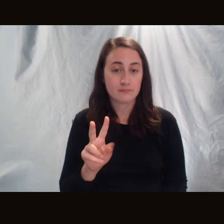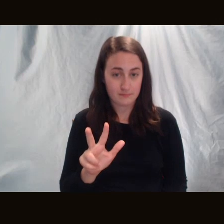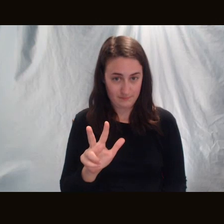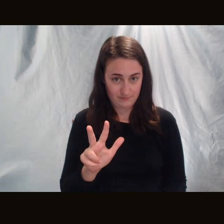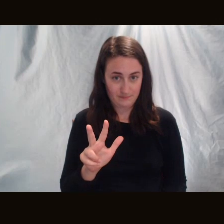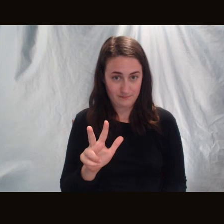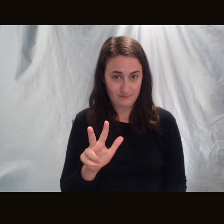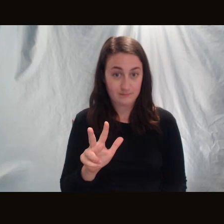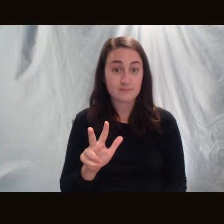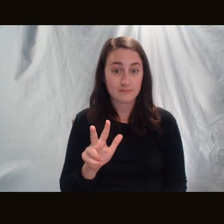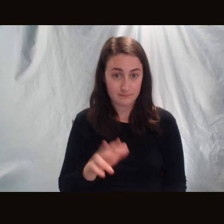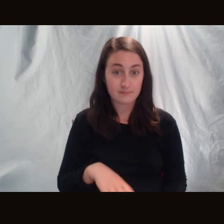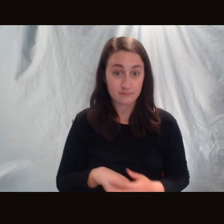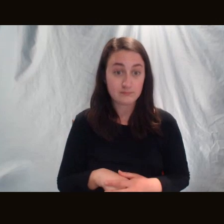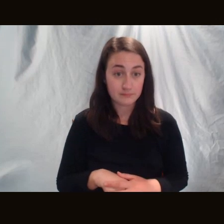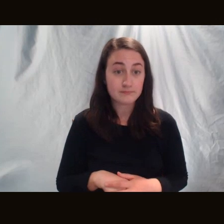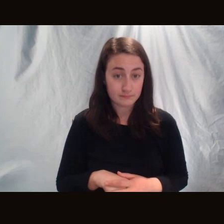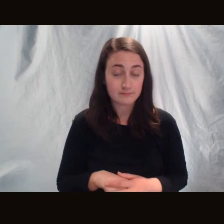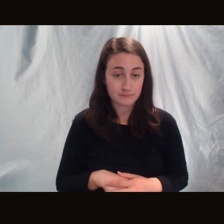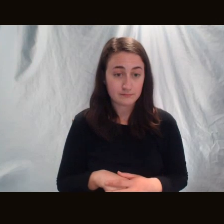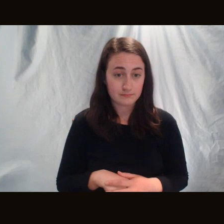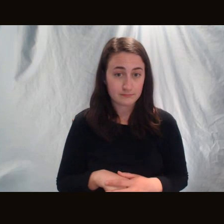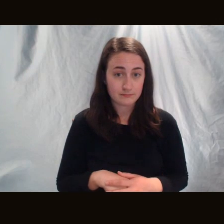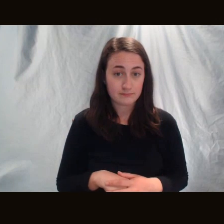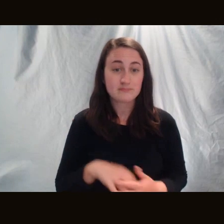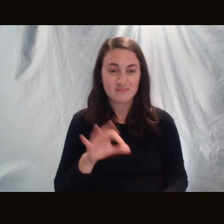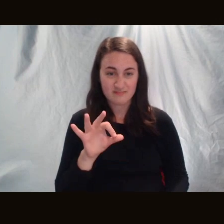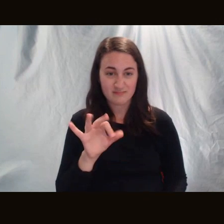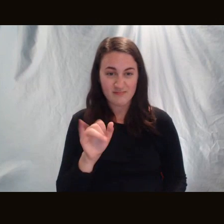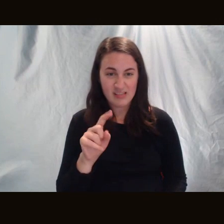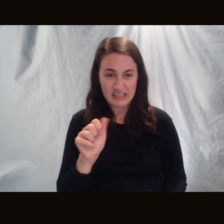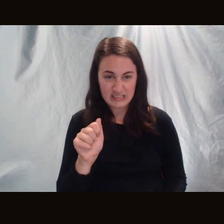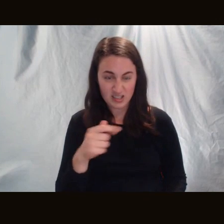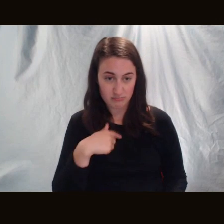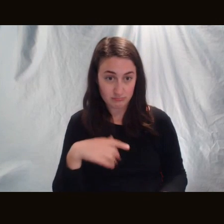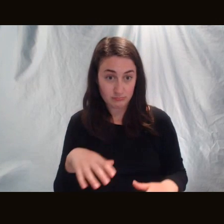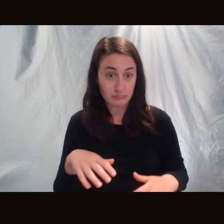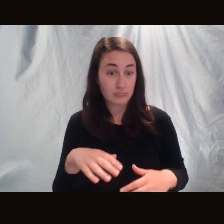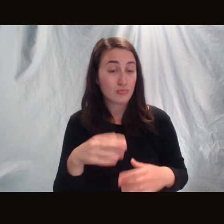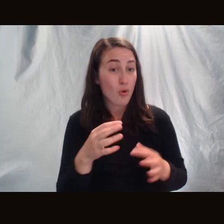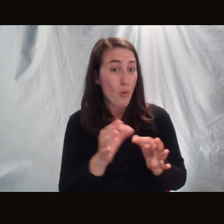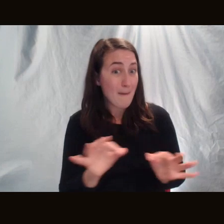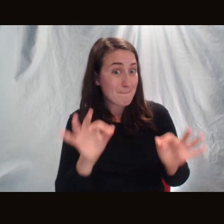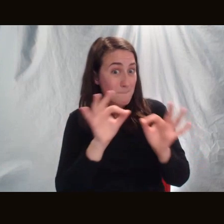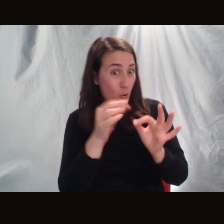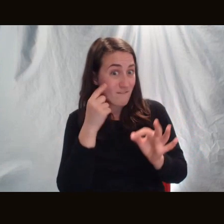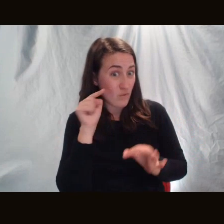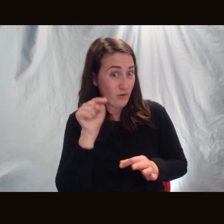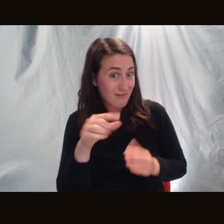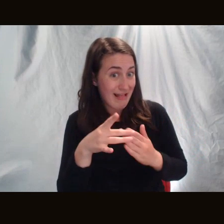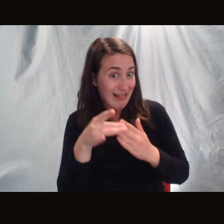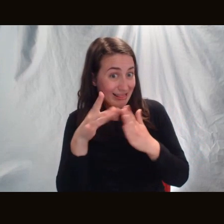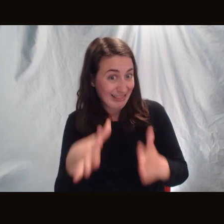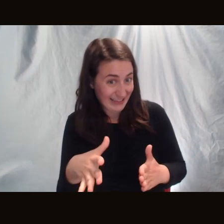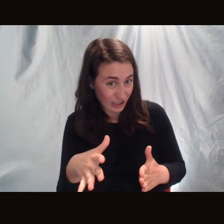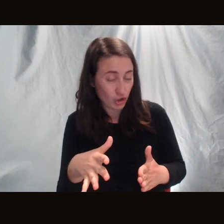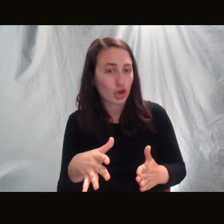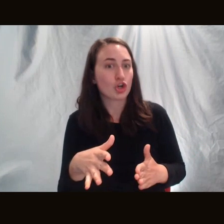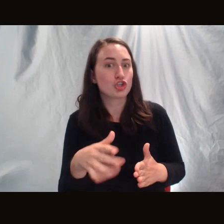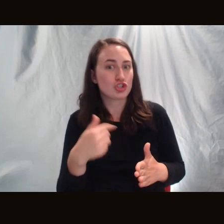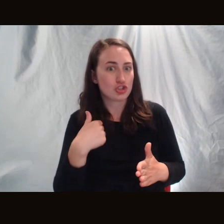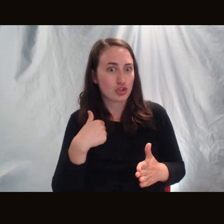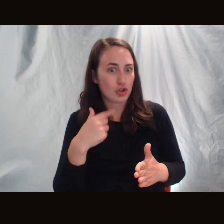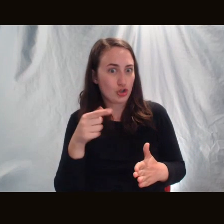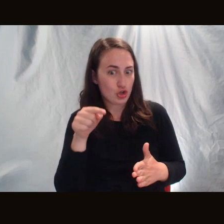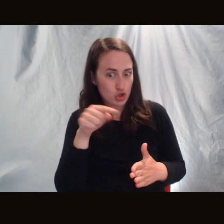basic step. Okay? So leaders, it's very important that you're actually giving your lead to go